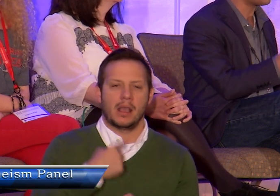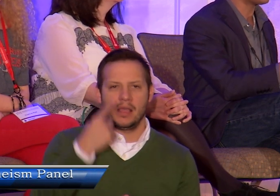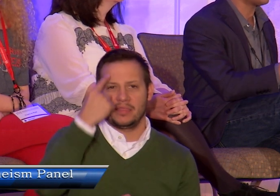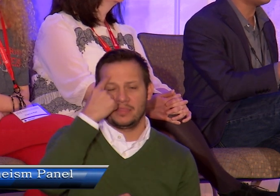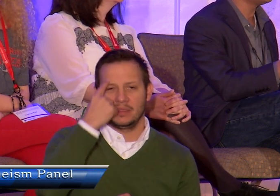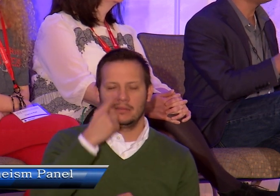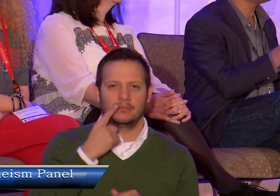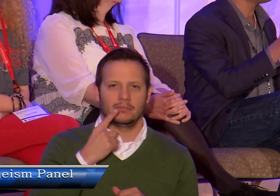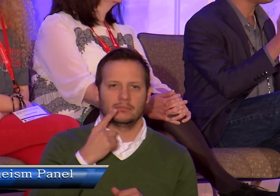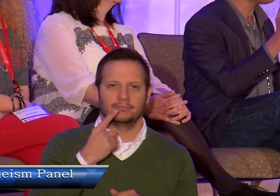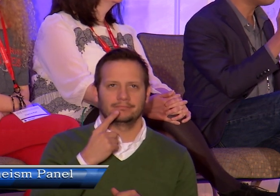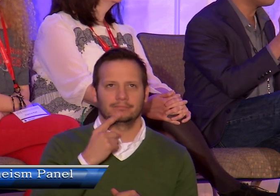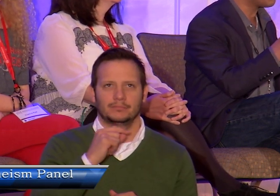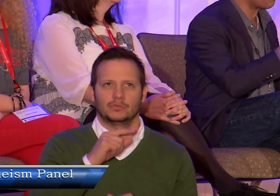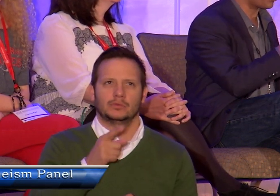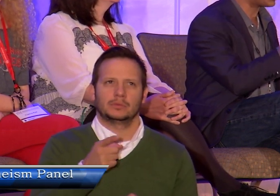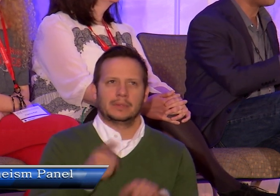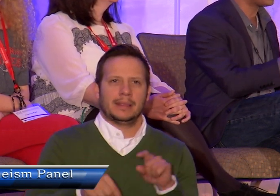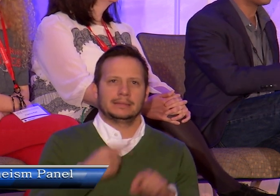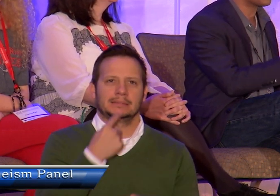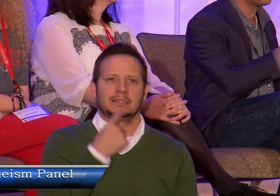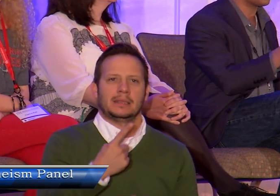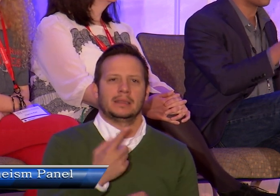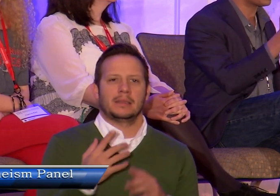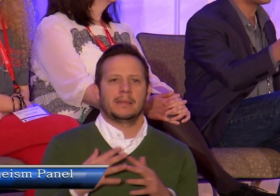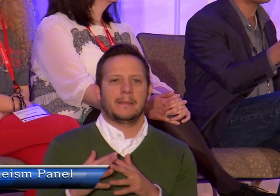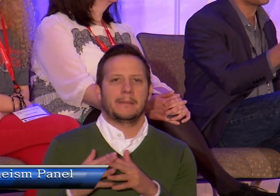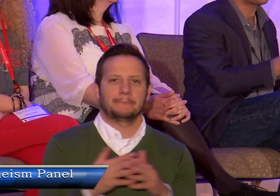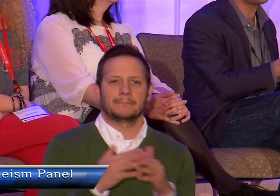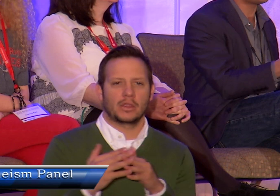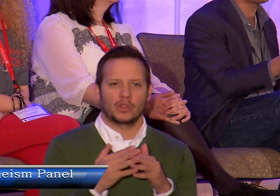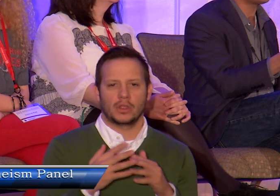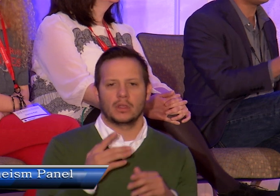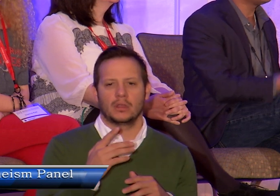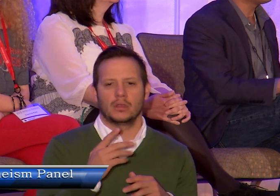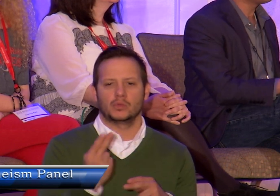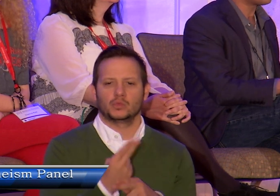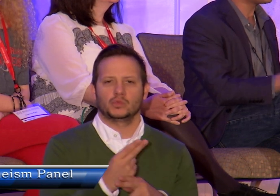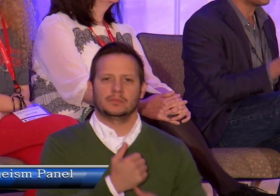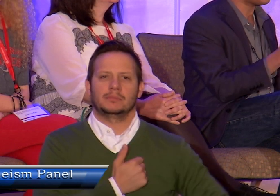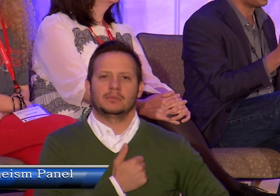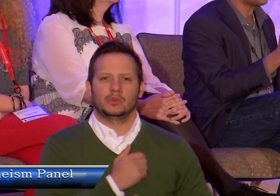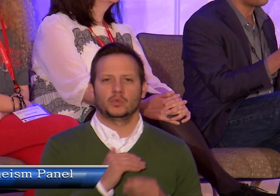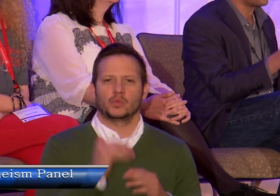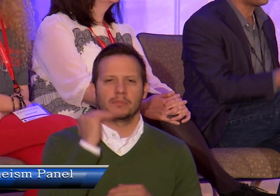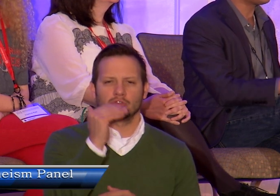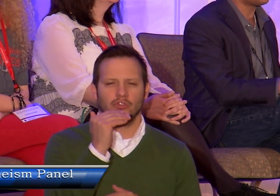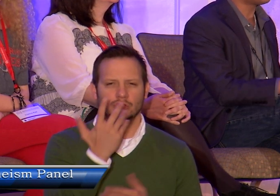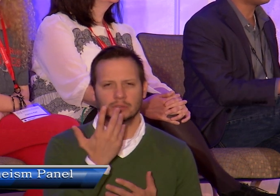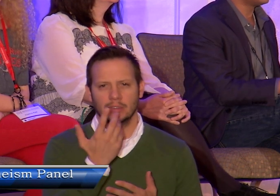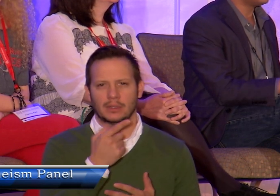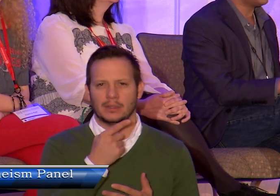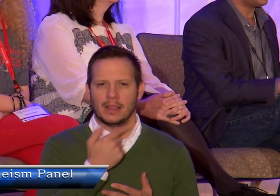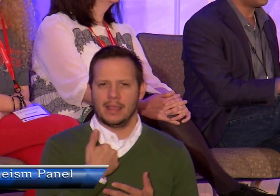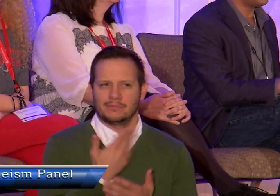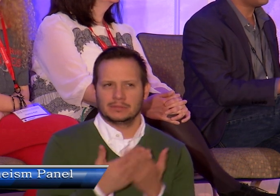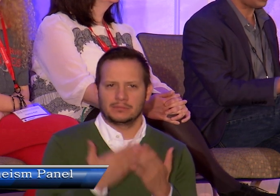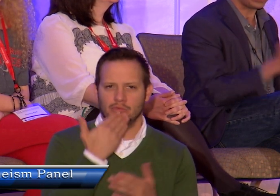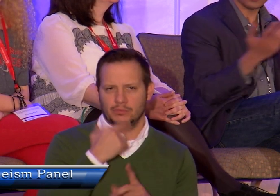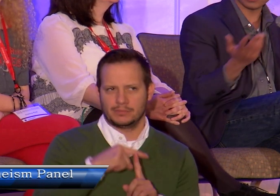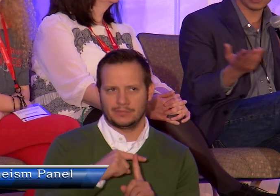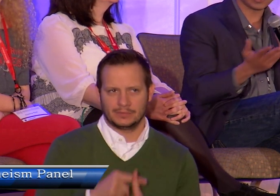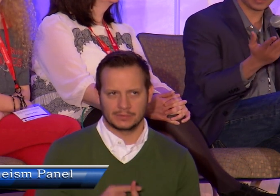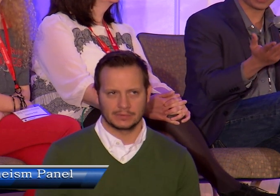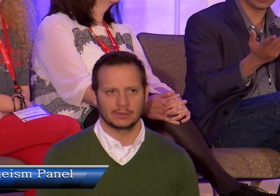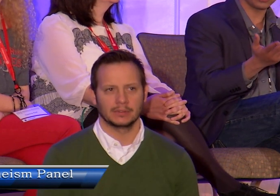that America, whether it's militarily or whether it's power, I mean, one of the ways I may think of,